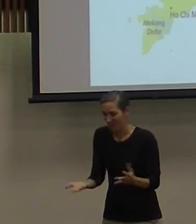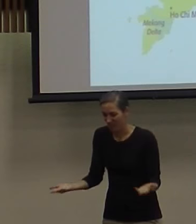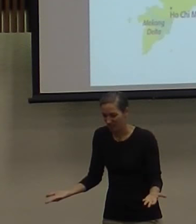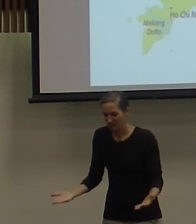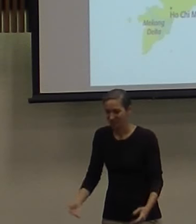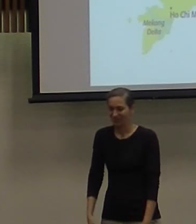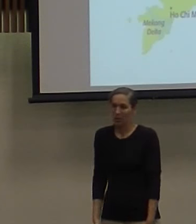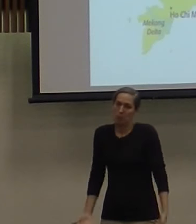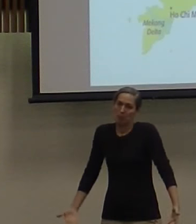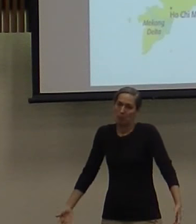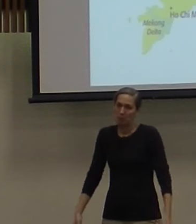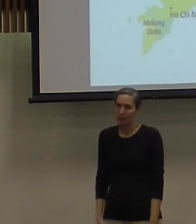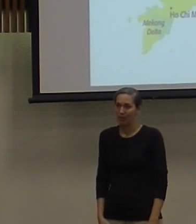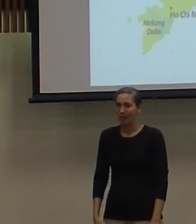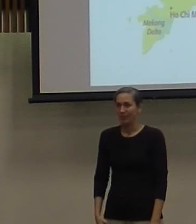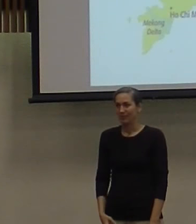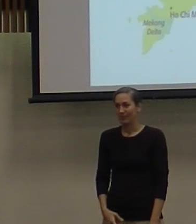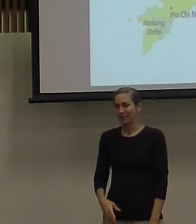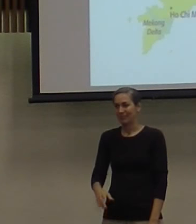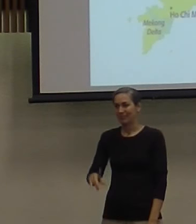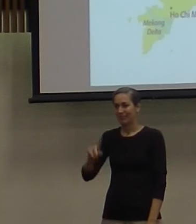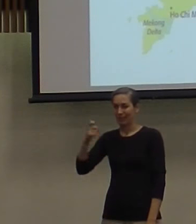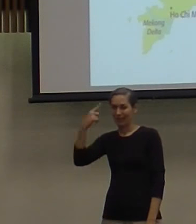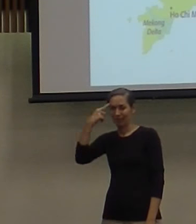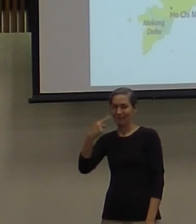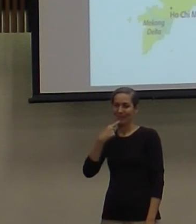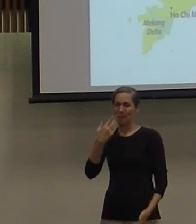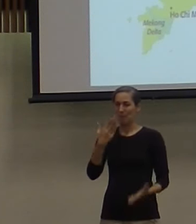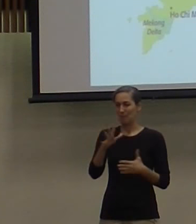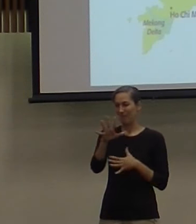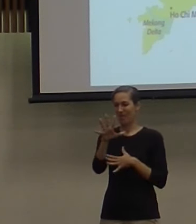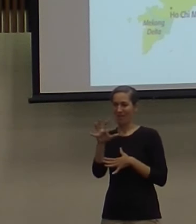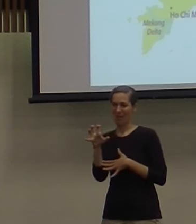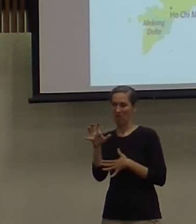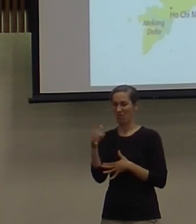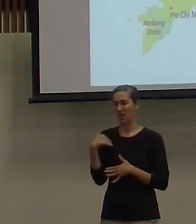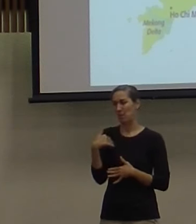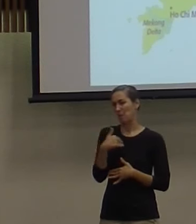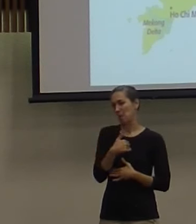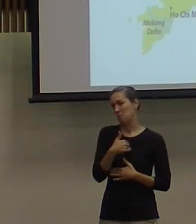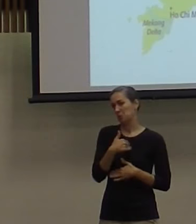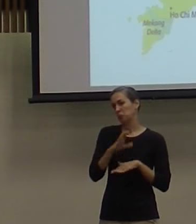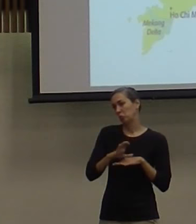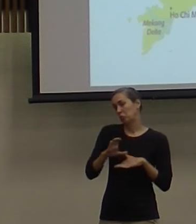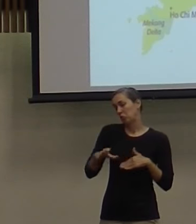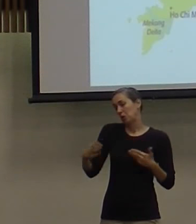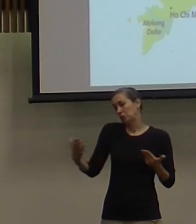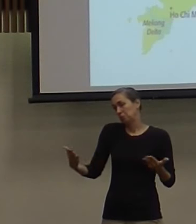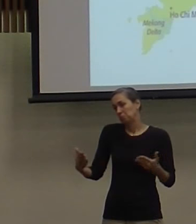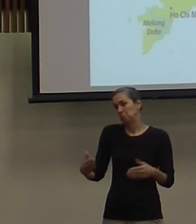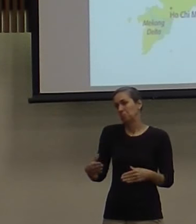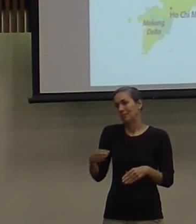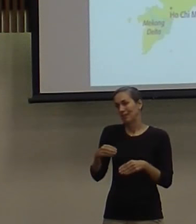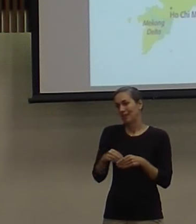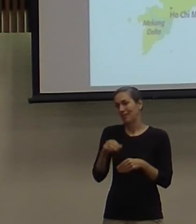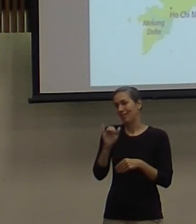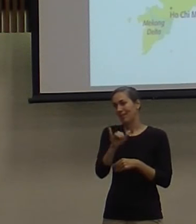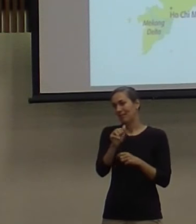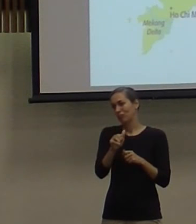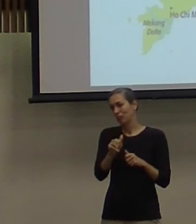document, so it's said that about 500 people, the members of the Church of Christ, in that period of